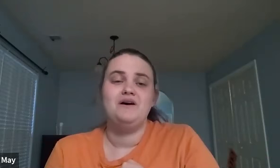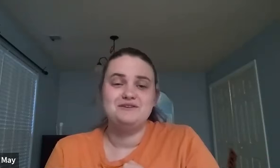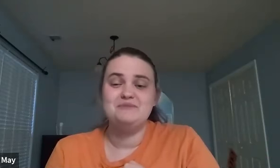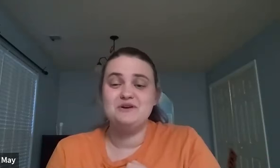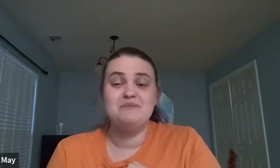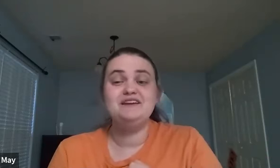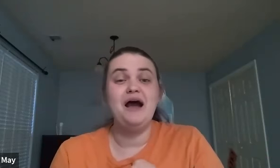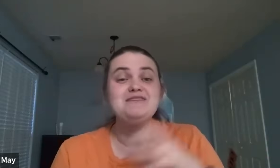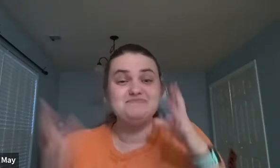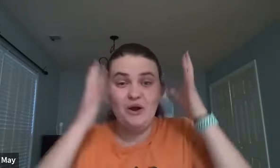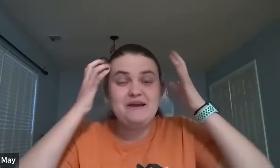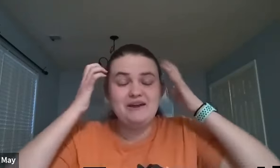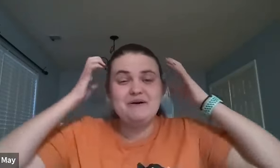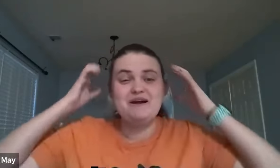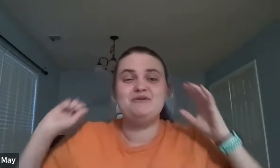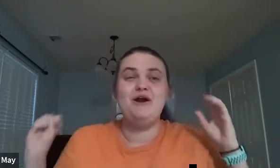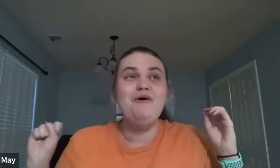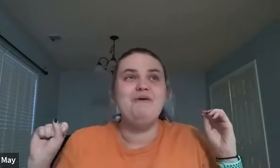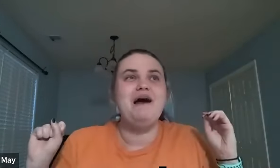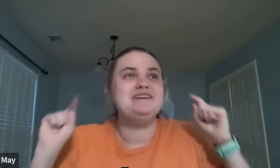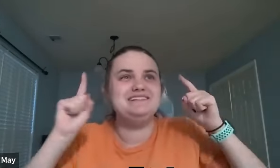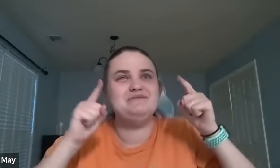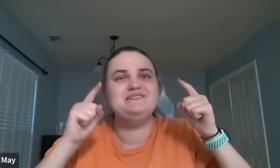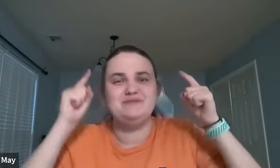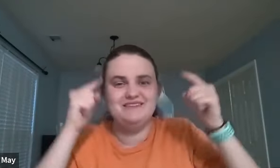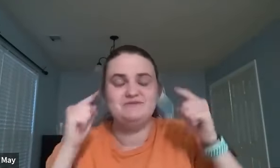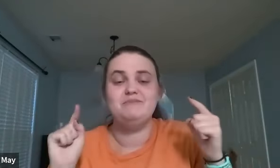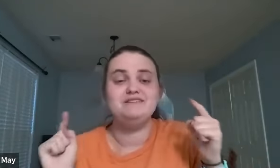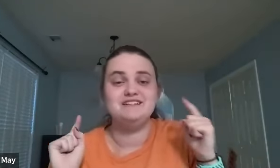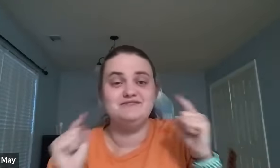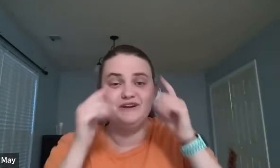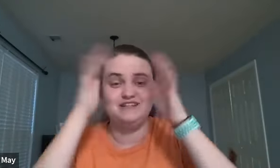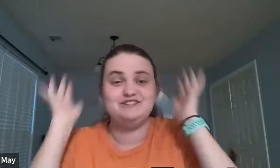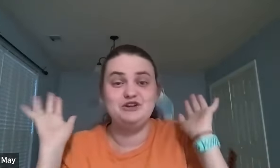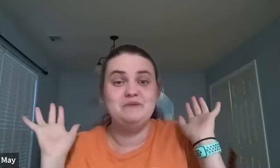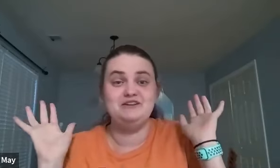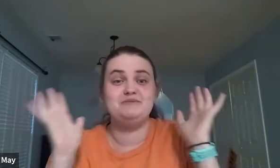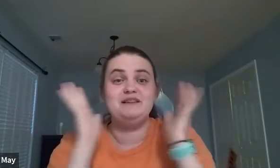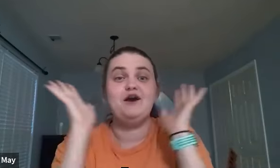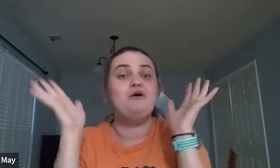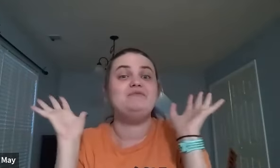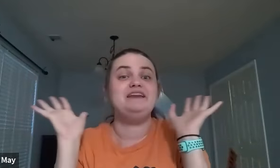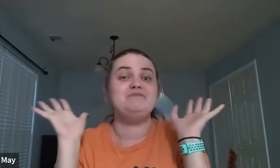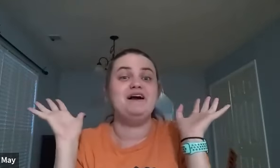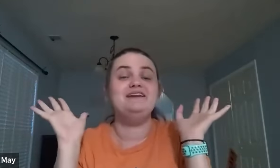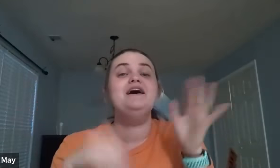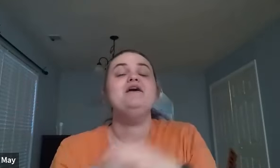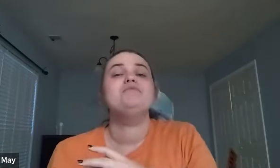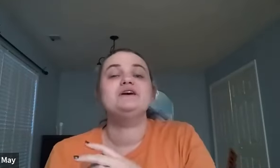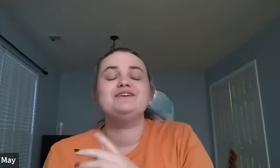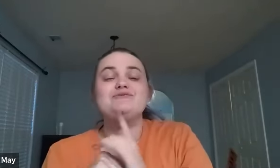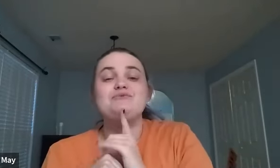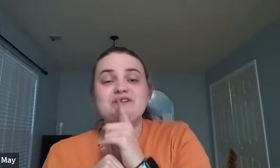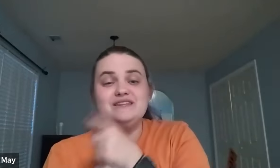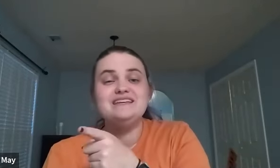Also, I'm sorry. I'm going in my mind going, oh, I'm going to tell them this one and this one. I'm about to give you guys like so many. You're going to be like, okay, wait, never mind. But really is